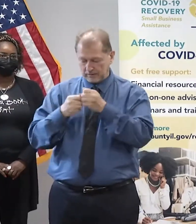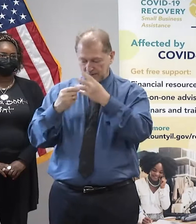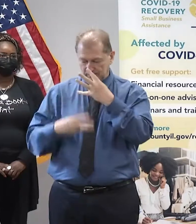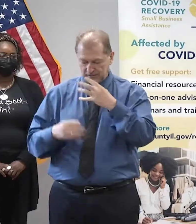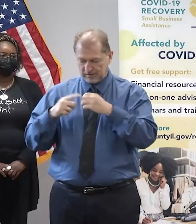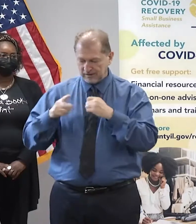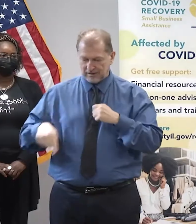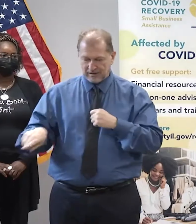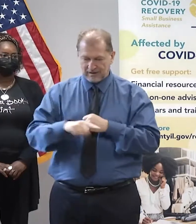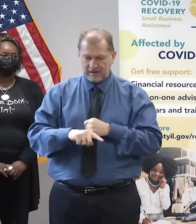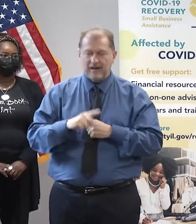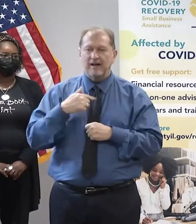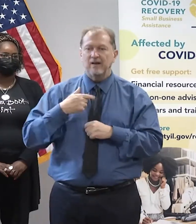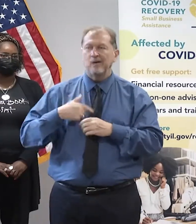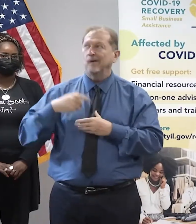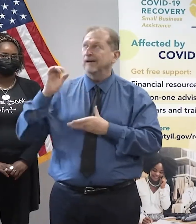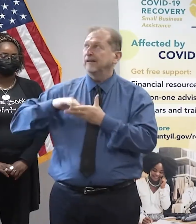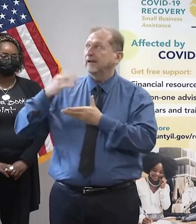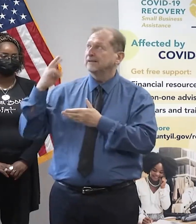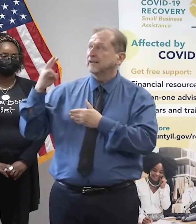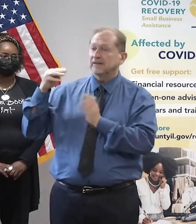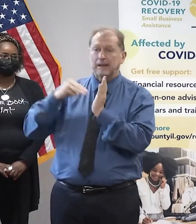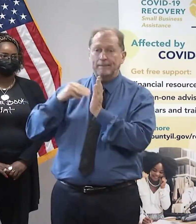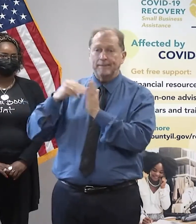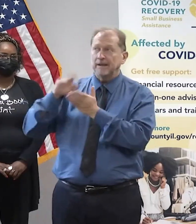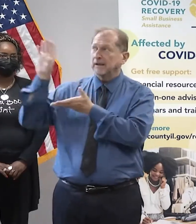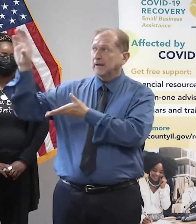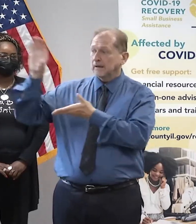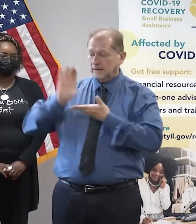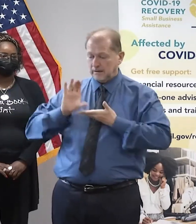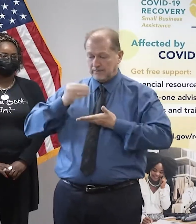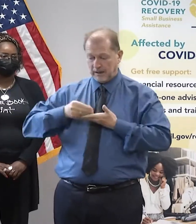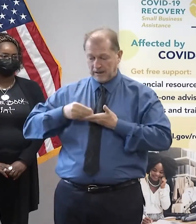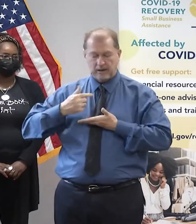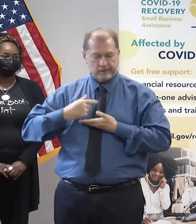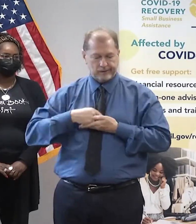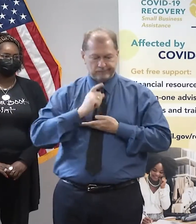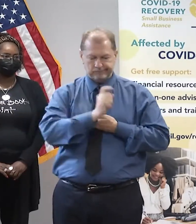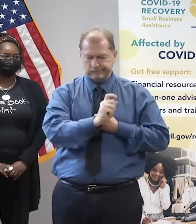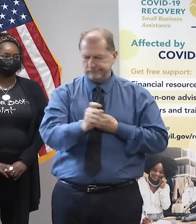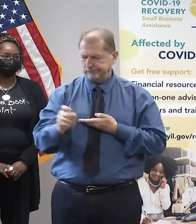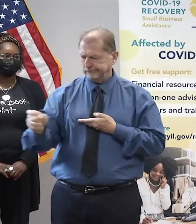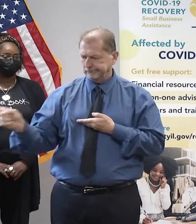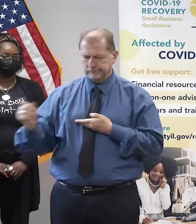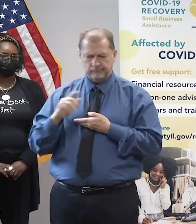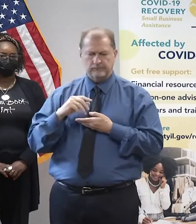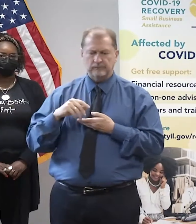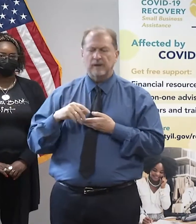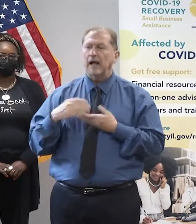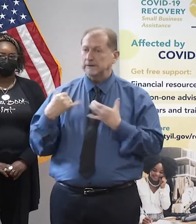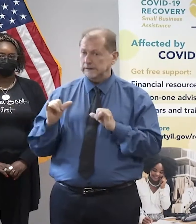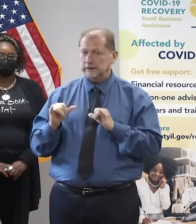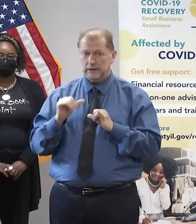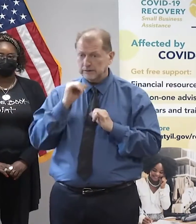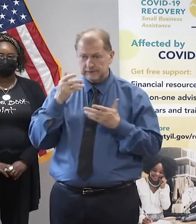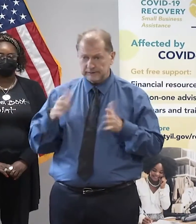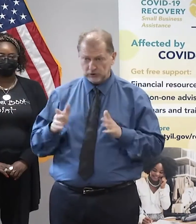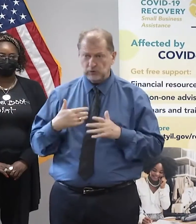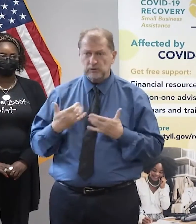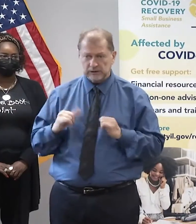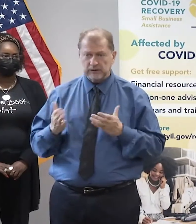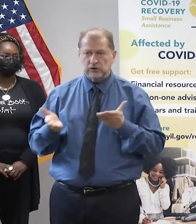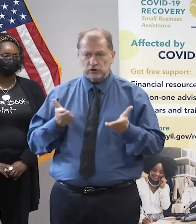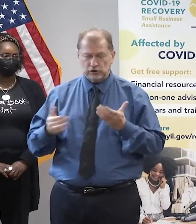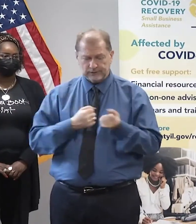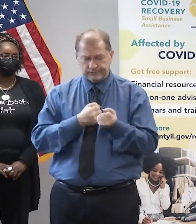partners have distributed that $17 million in small business grant funding, and we are continuing, it goes on, to serve